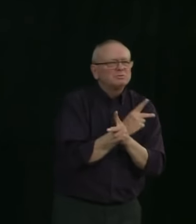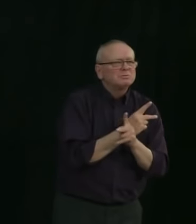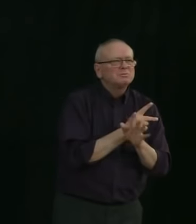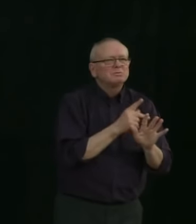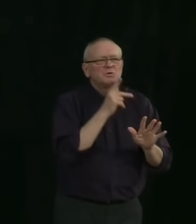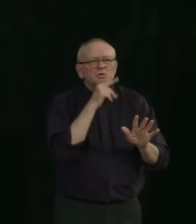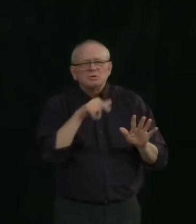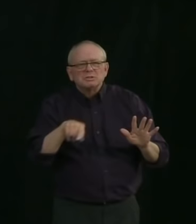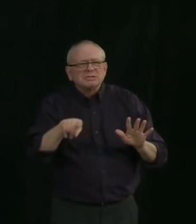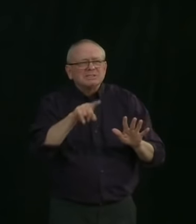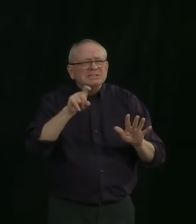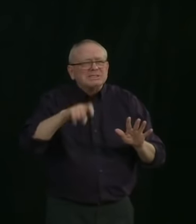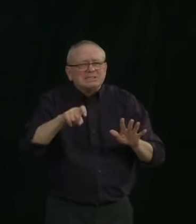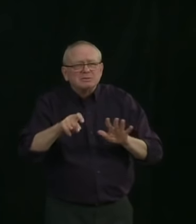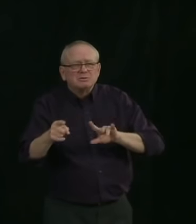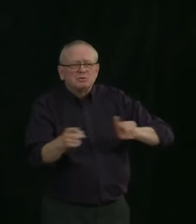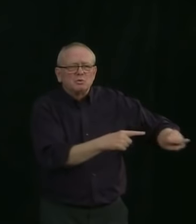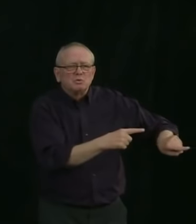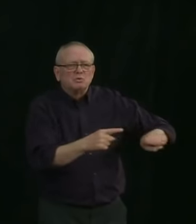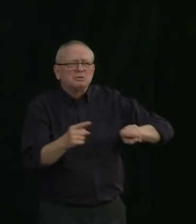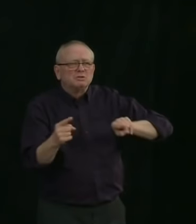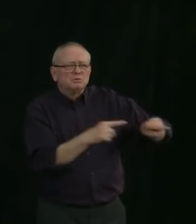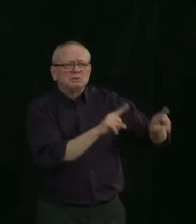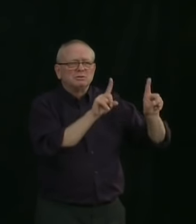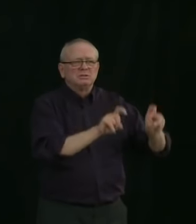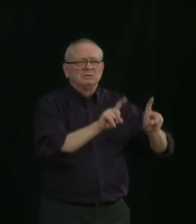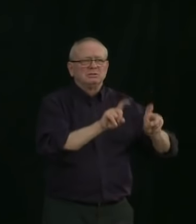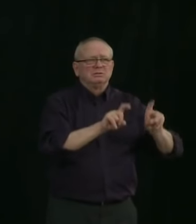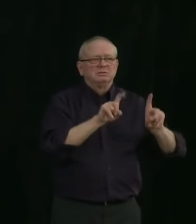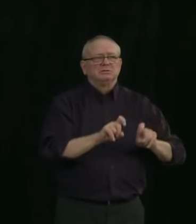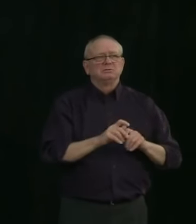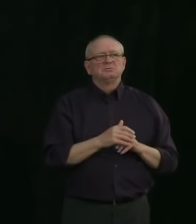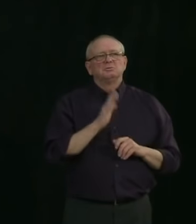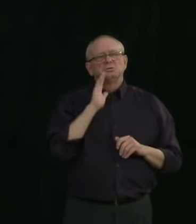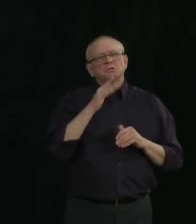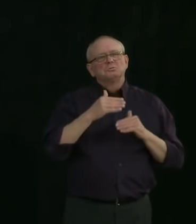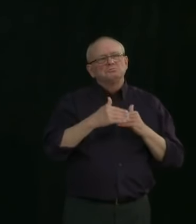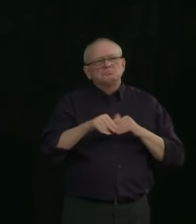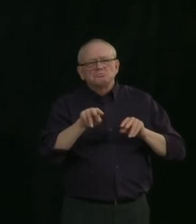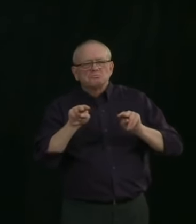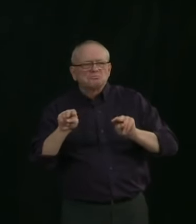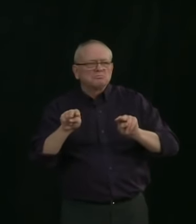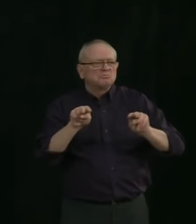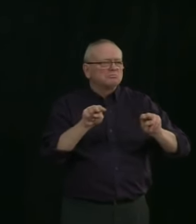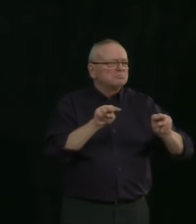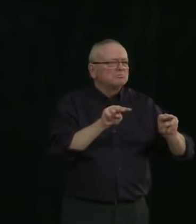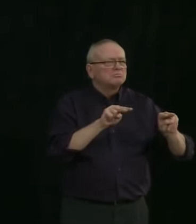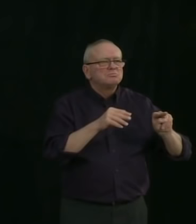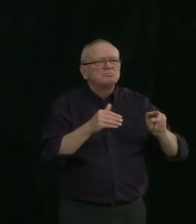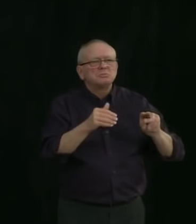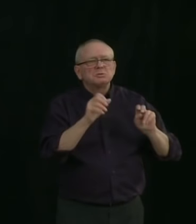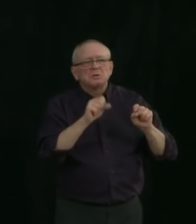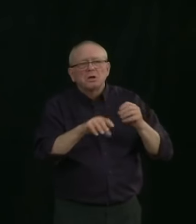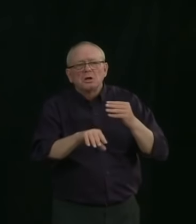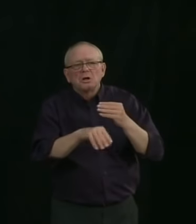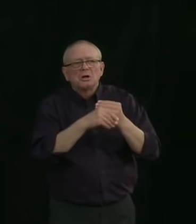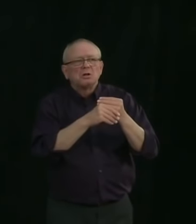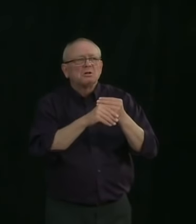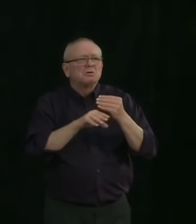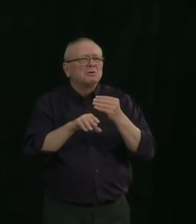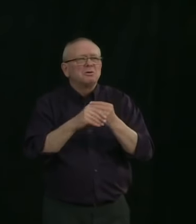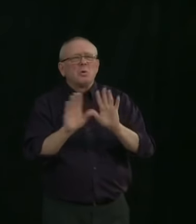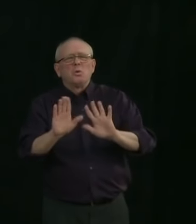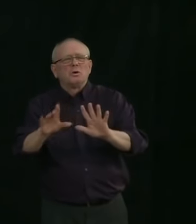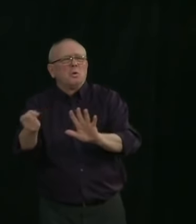several days to see if we have capacity to do more testing. But again, we need to do this in a cautious way. Operator, could you patch through another question,